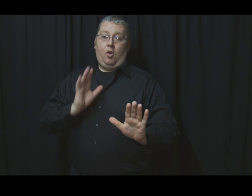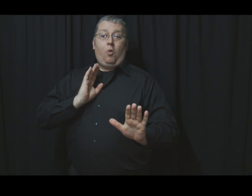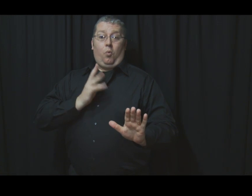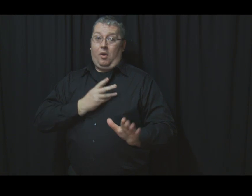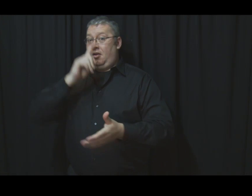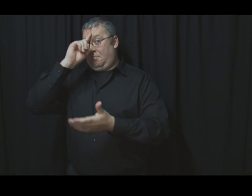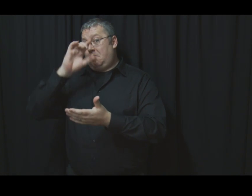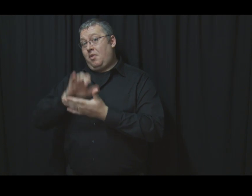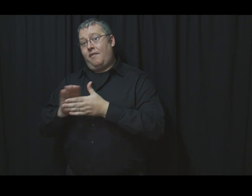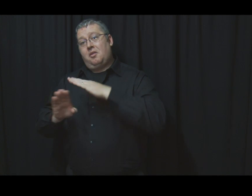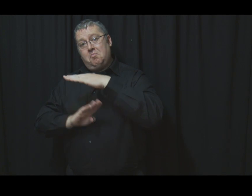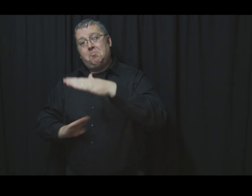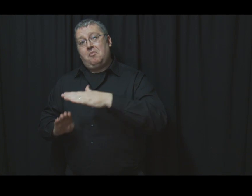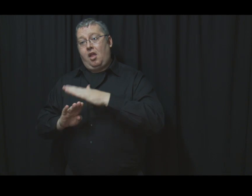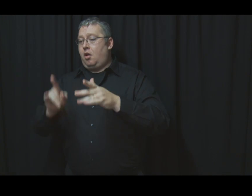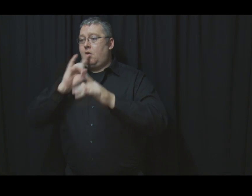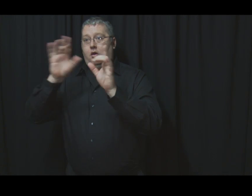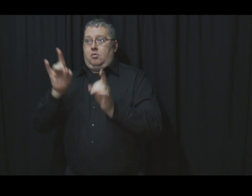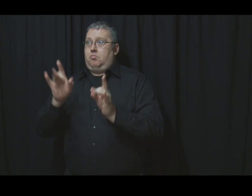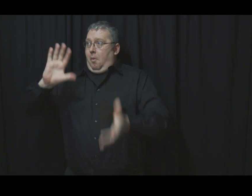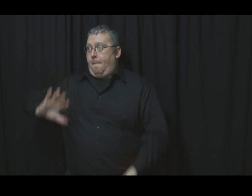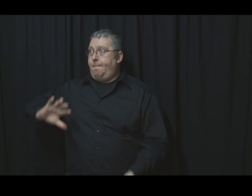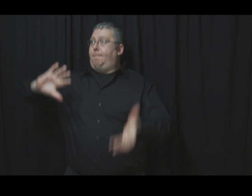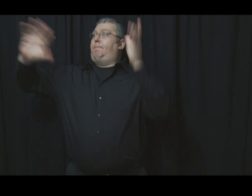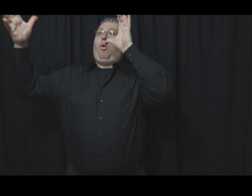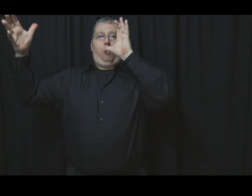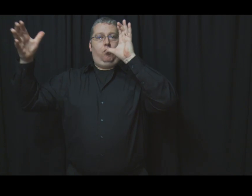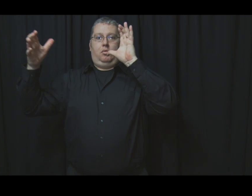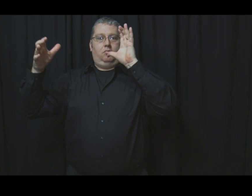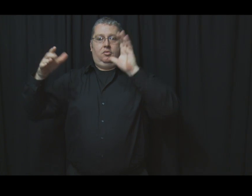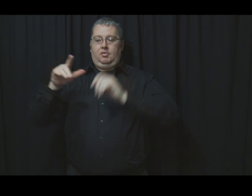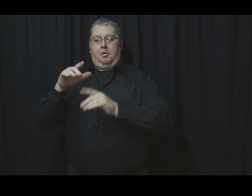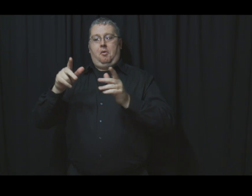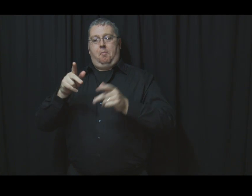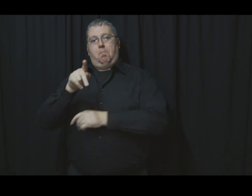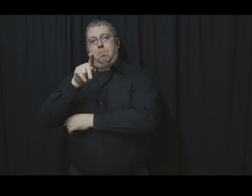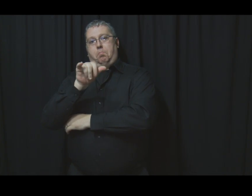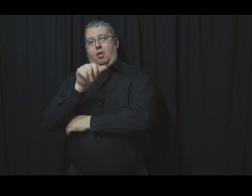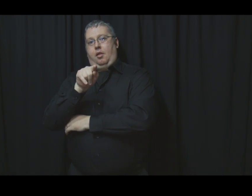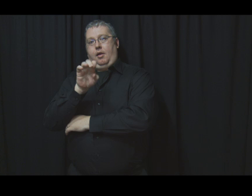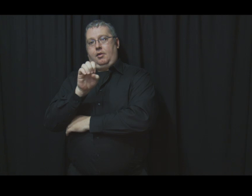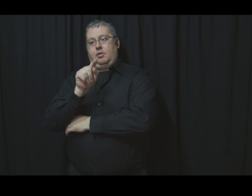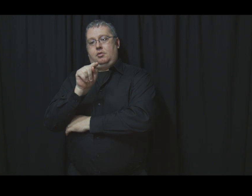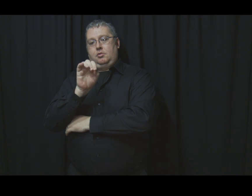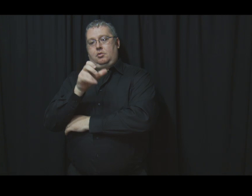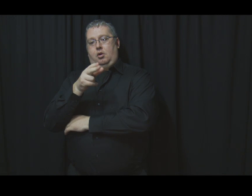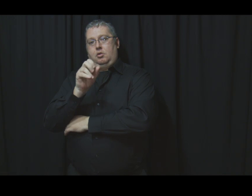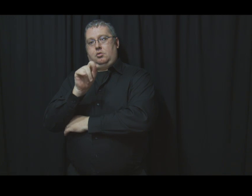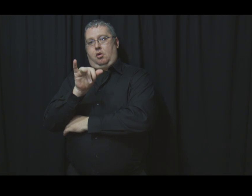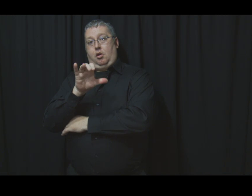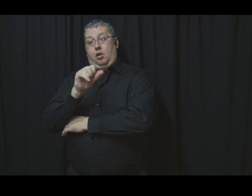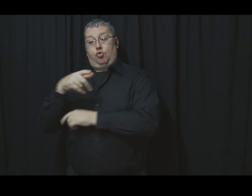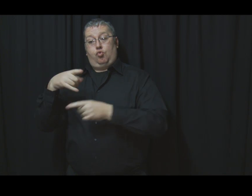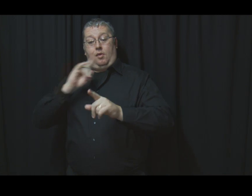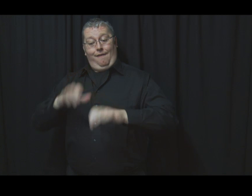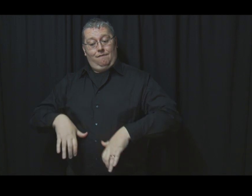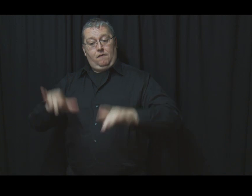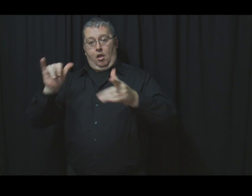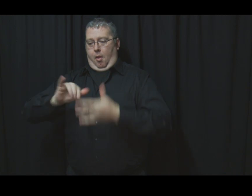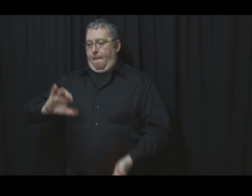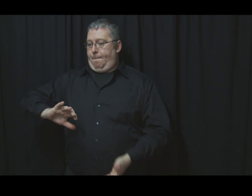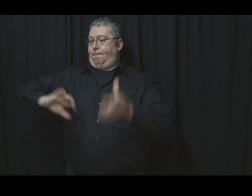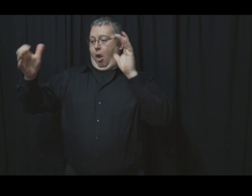believe basically in catastrophic plate tectonics, that as a result of the flood, at the time of the flood, there was catastrophic